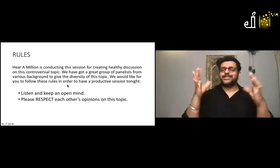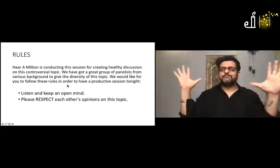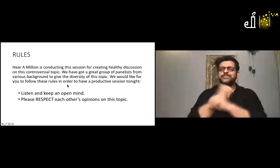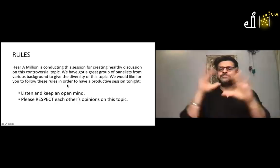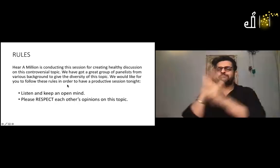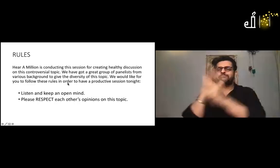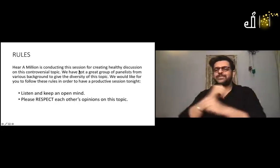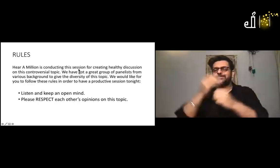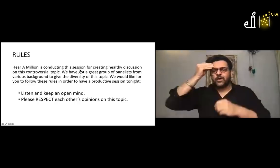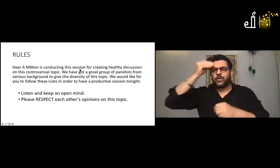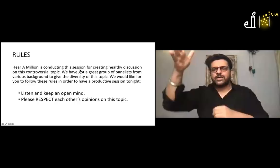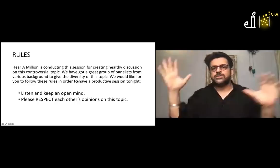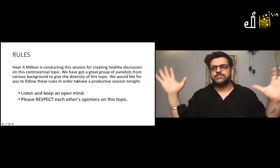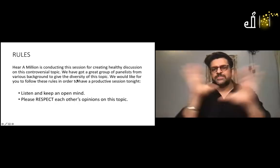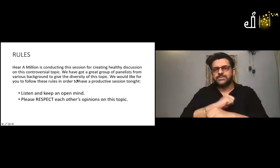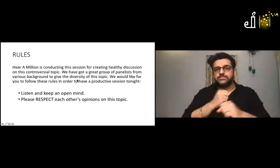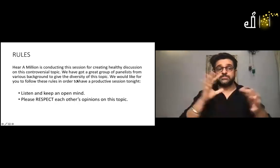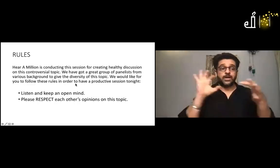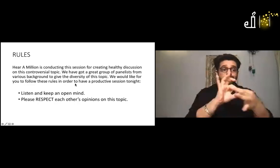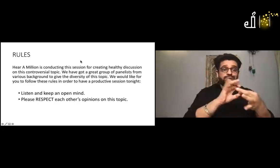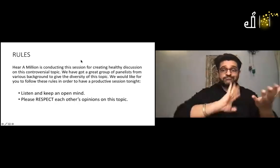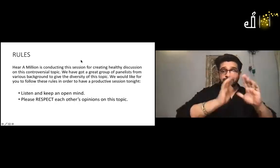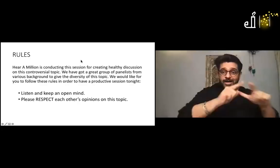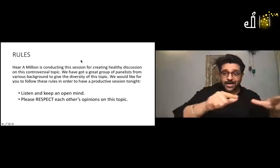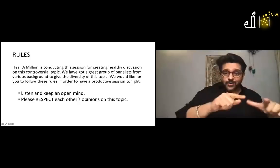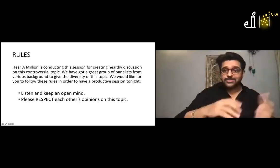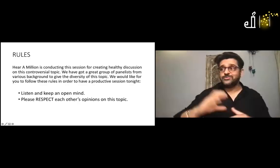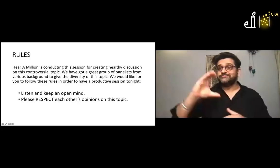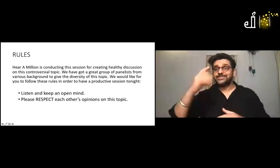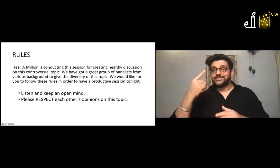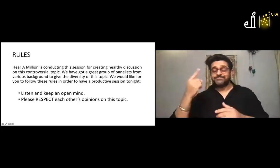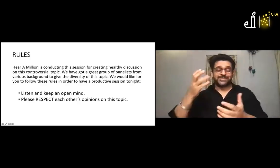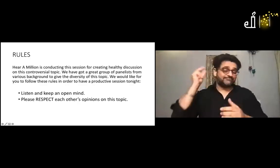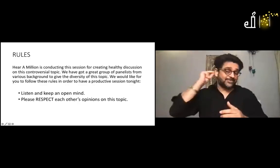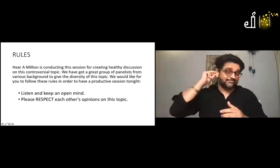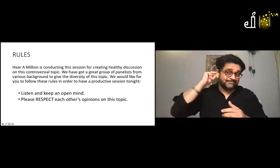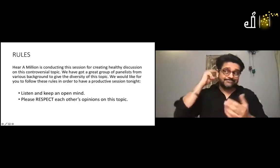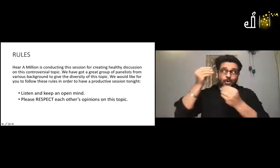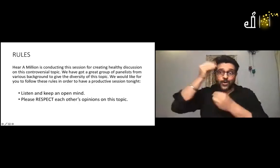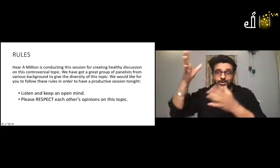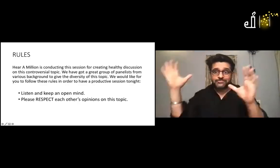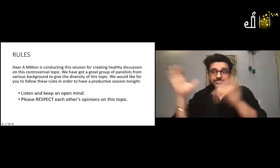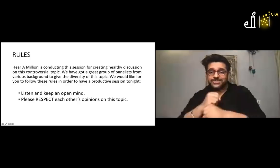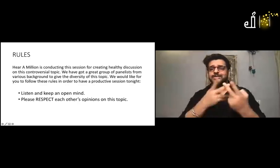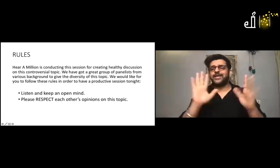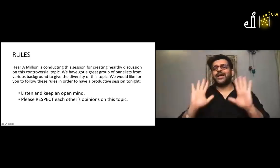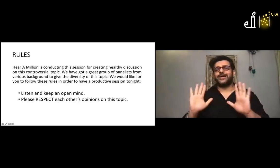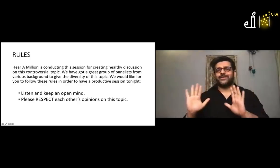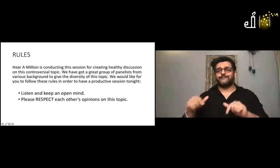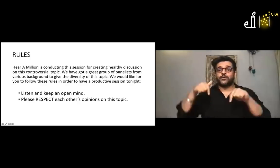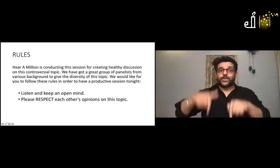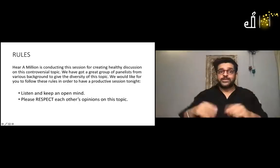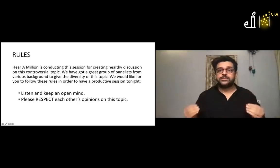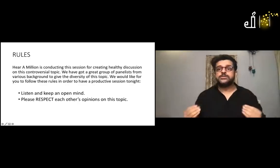this particular topic will, is related to information that is missed out. A lot of people don't